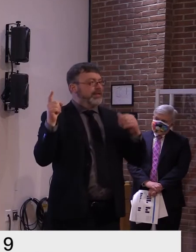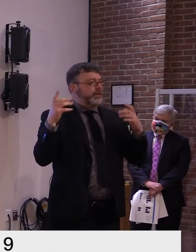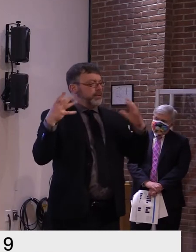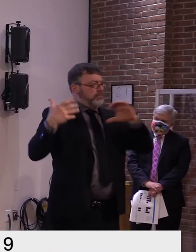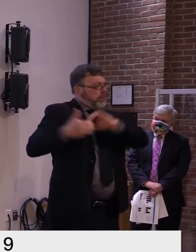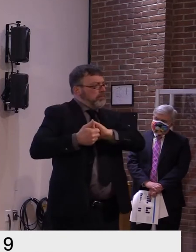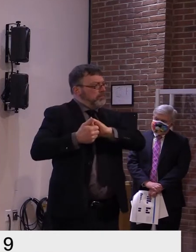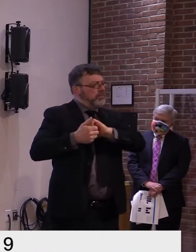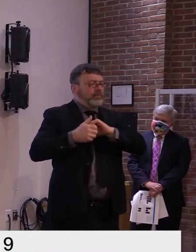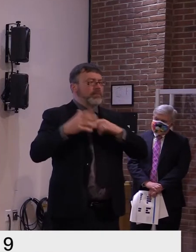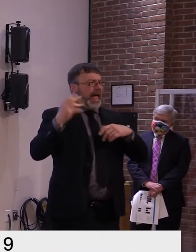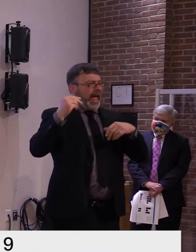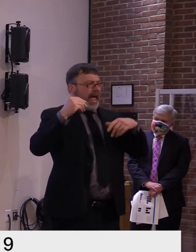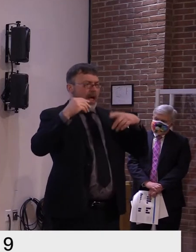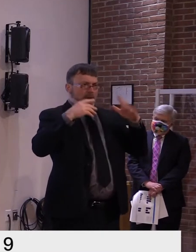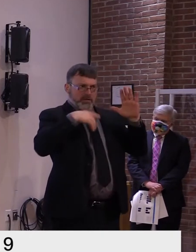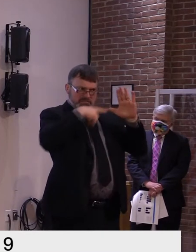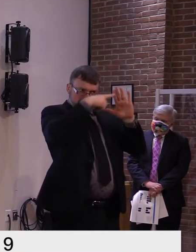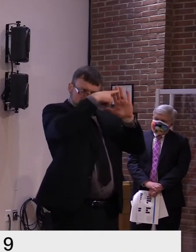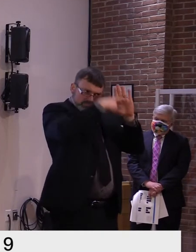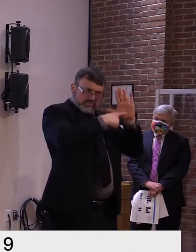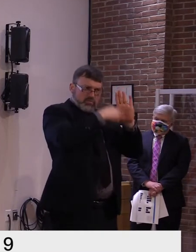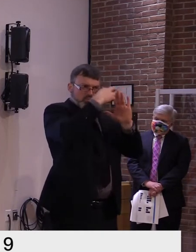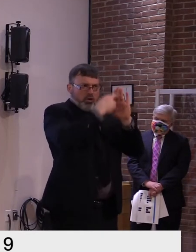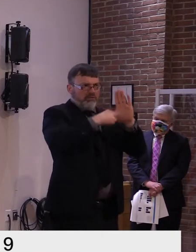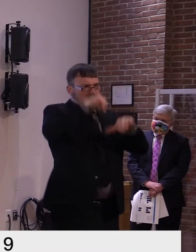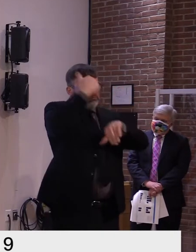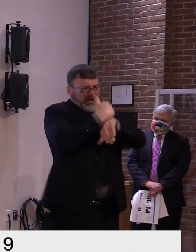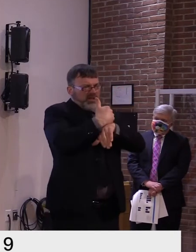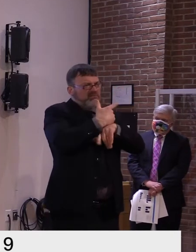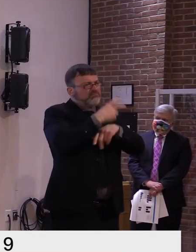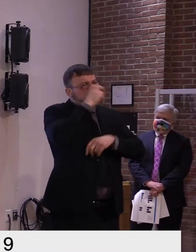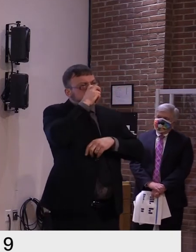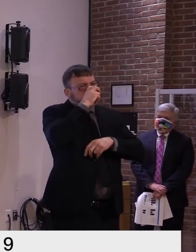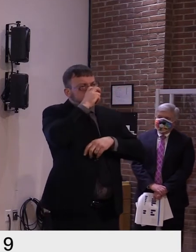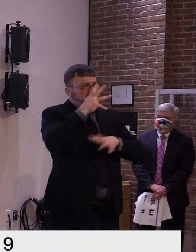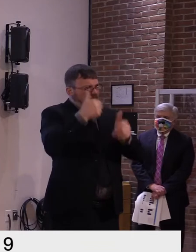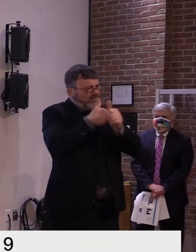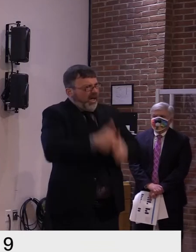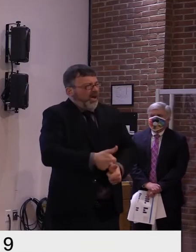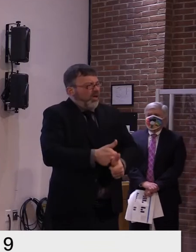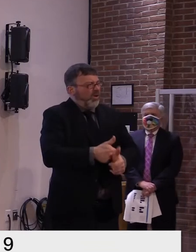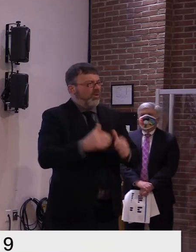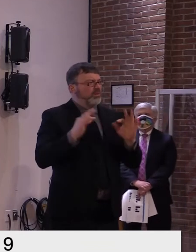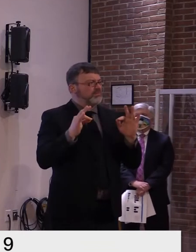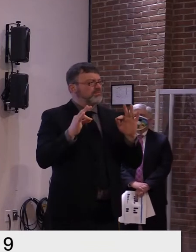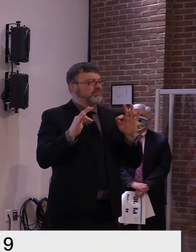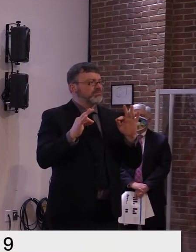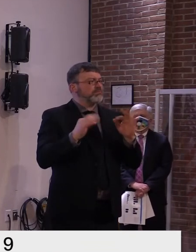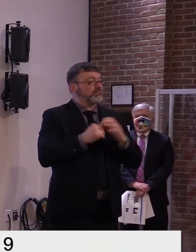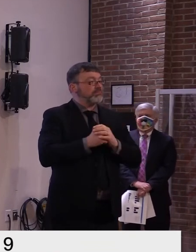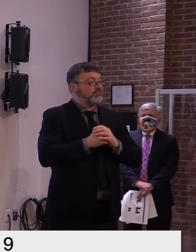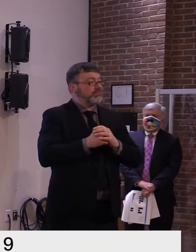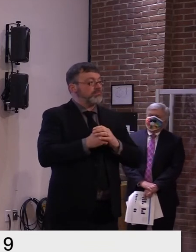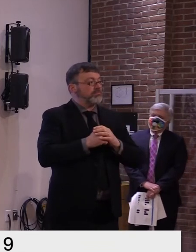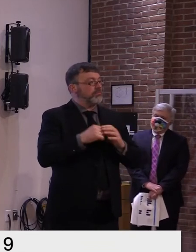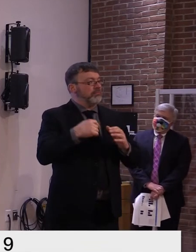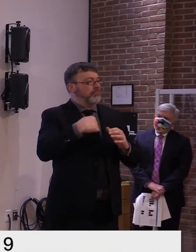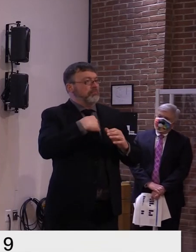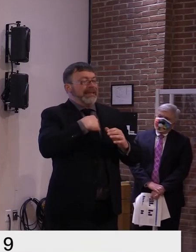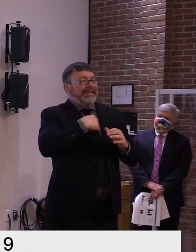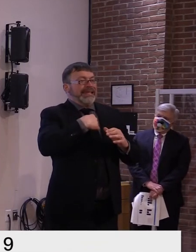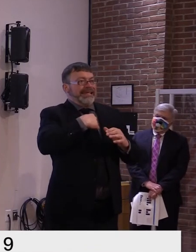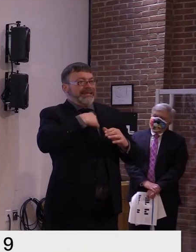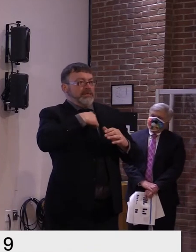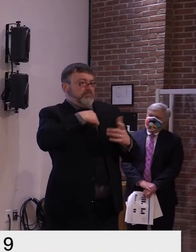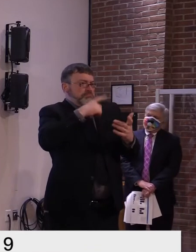comprehensive than many states in the country. So, you know, we're looking forward, we need to look forward, we have to do that planning. And that's